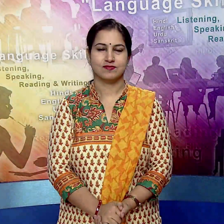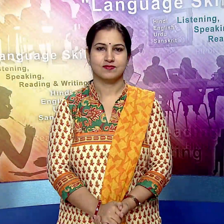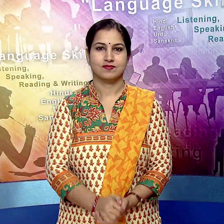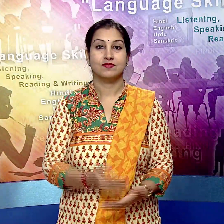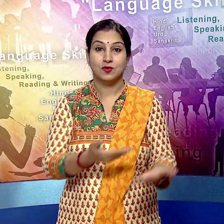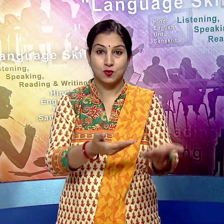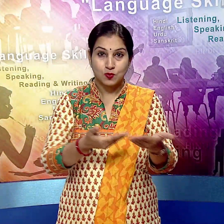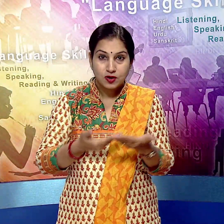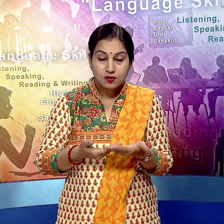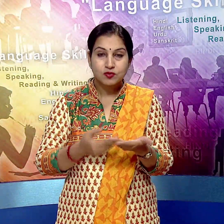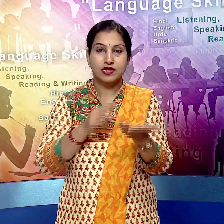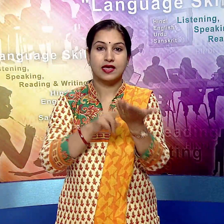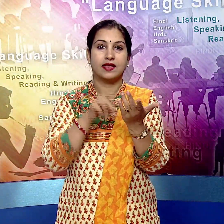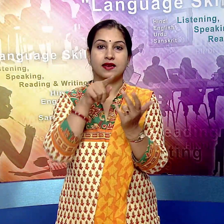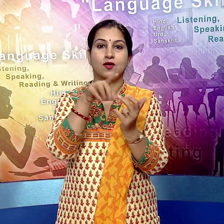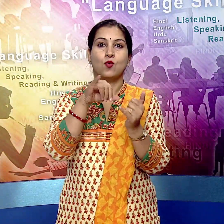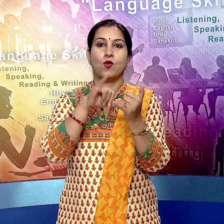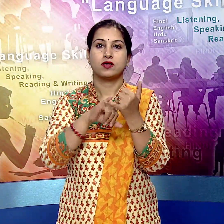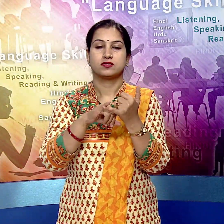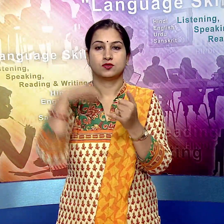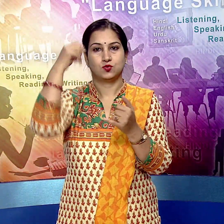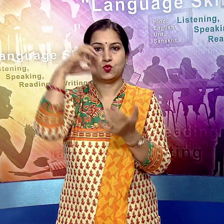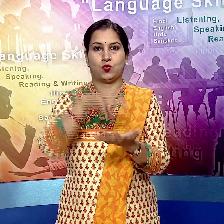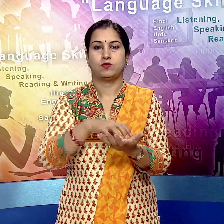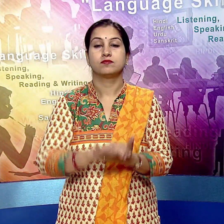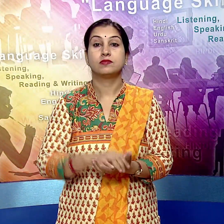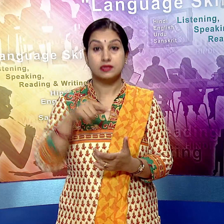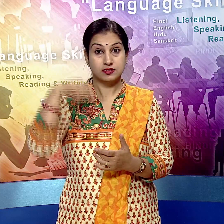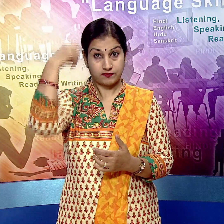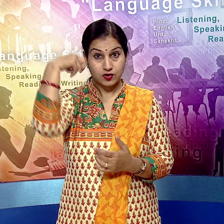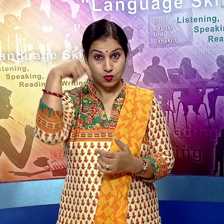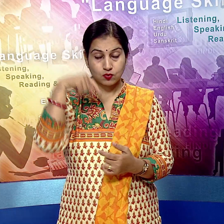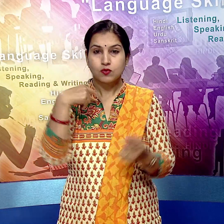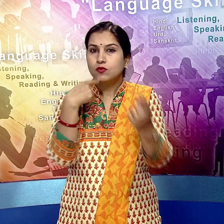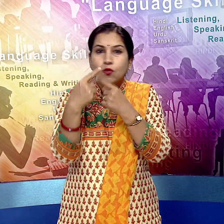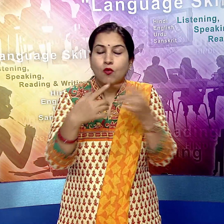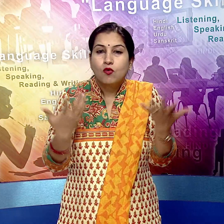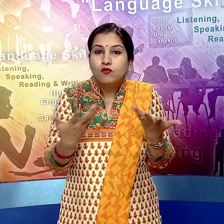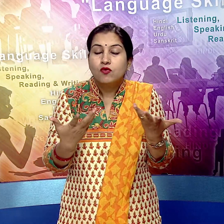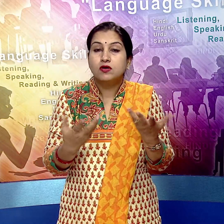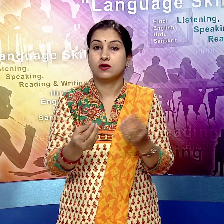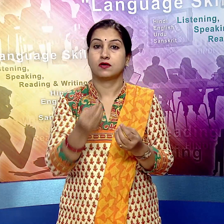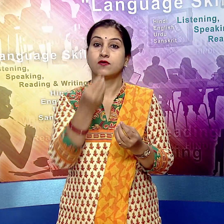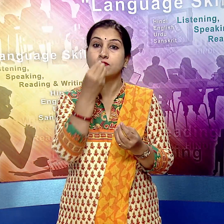Welcome to the NIOS studio. In this video, we will discuss